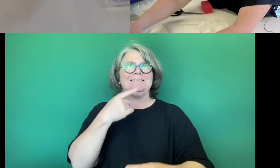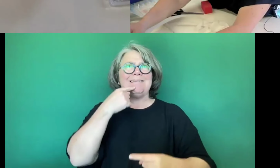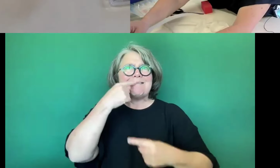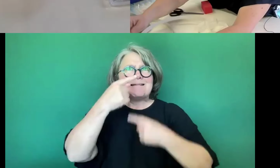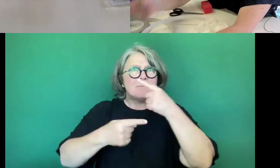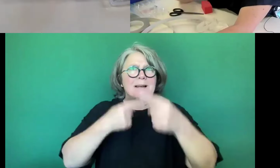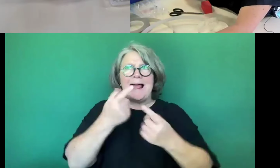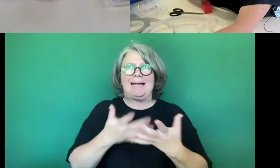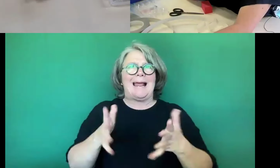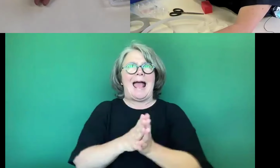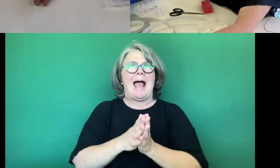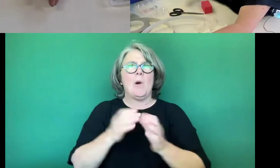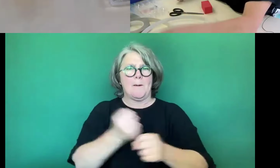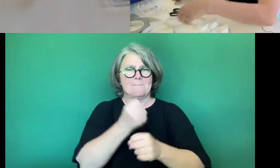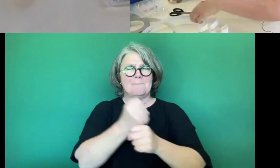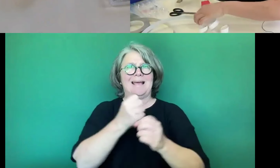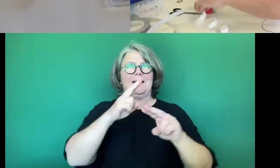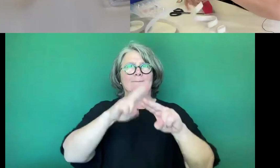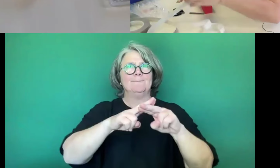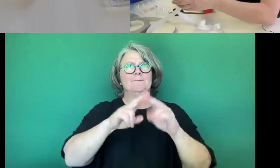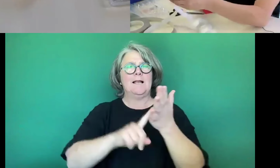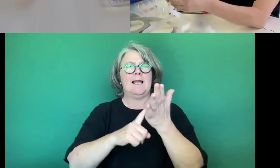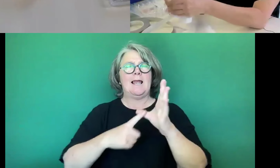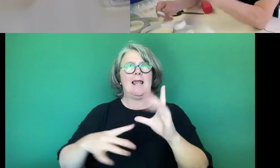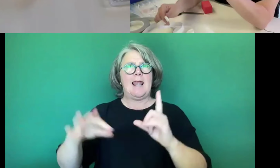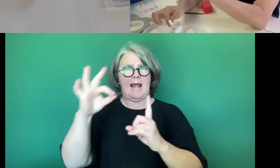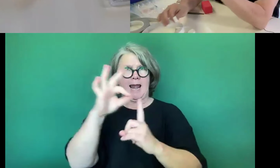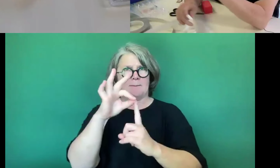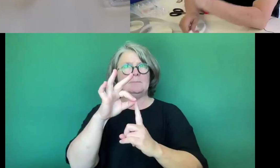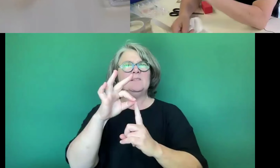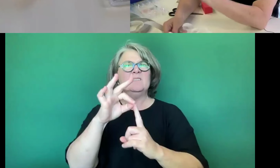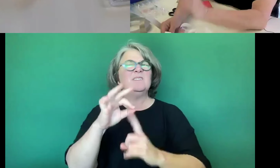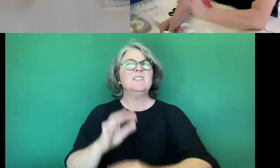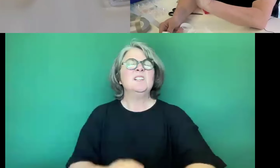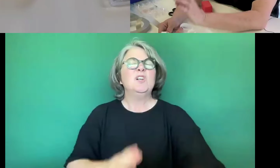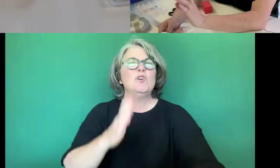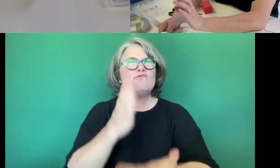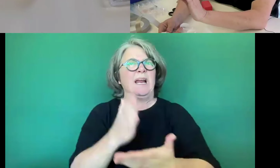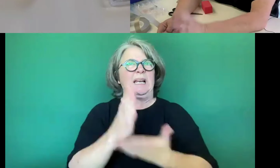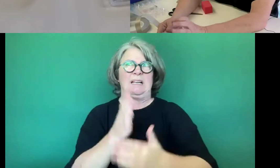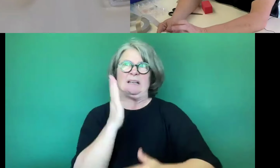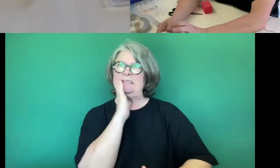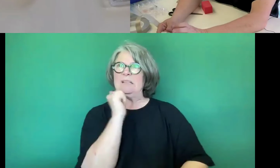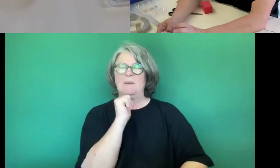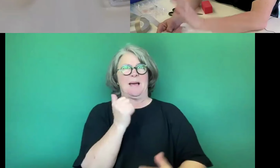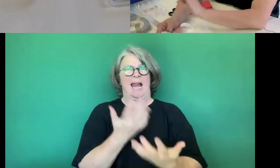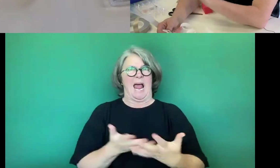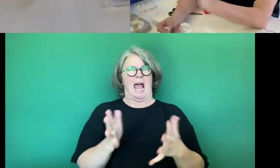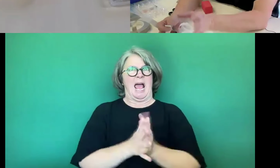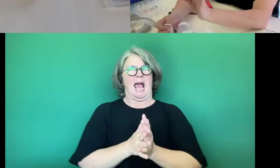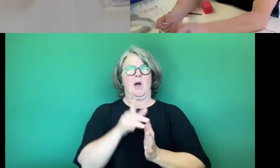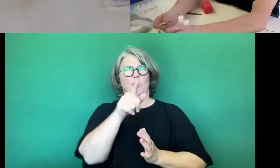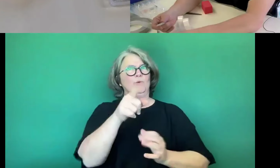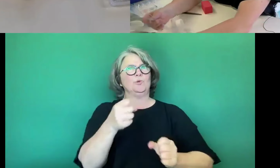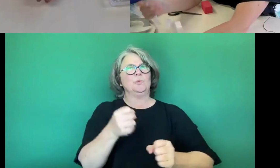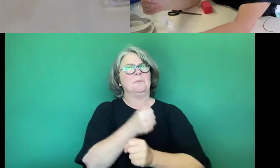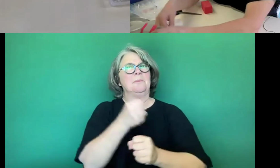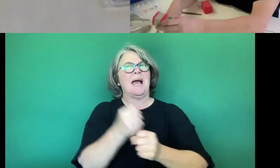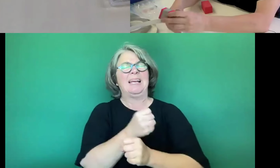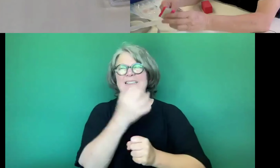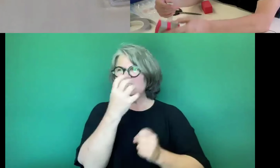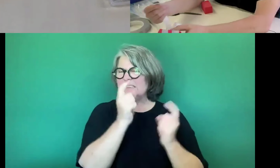I will take this flap off. Okay, so when we do the flap, it doesn't matter how you end up with the flap. There's lots of